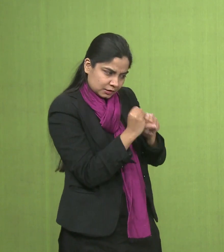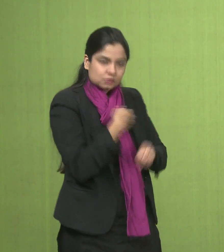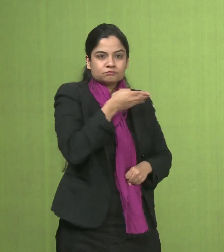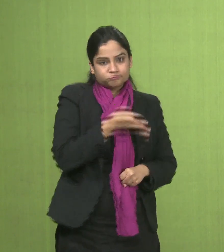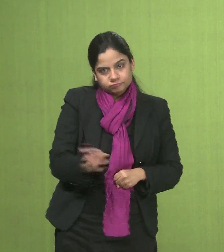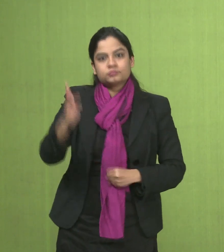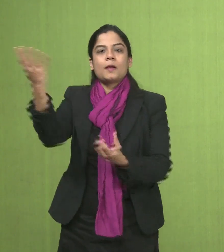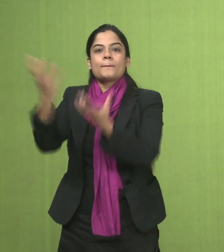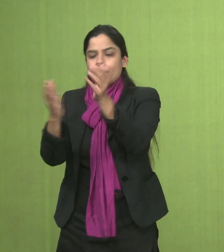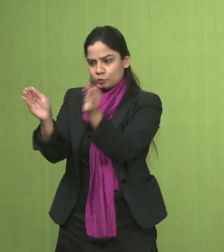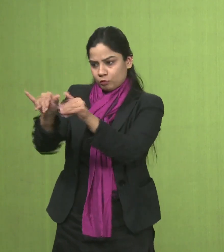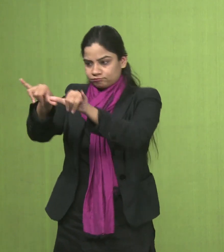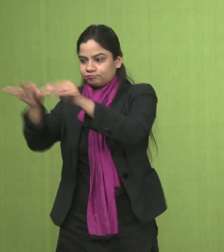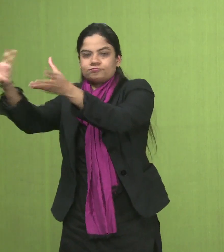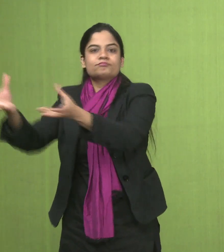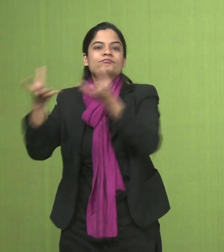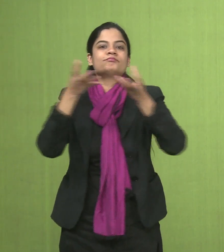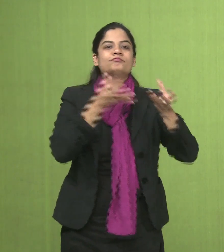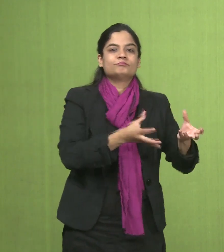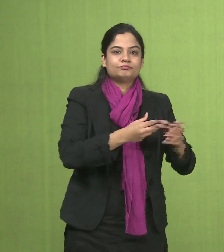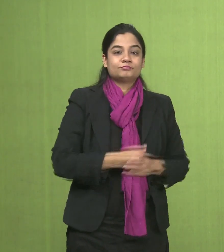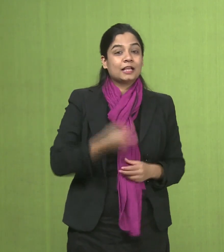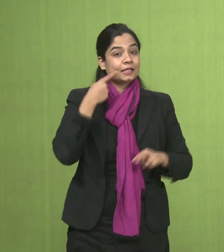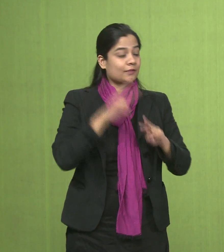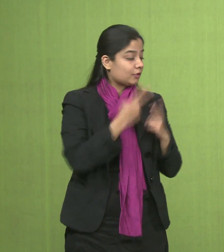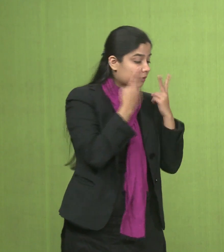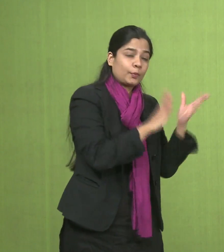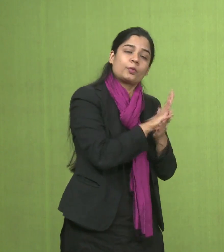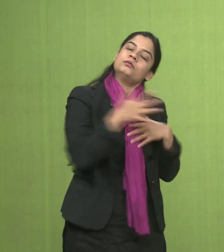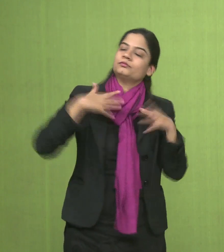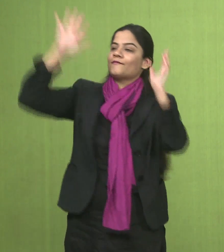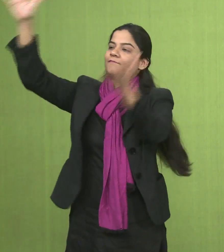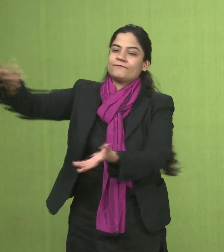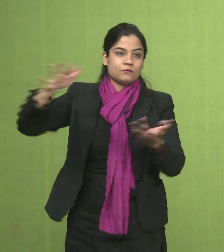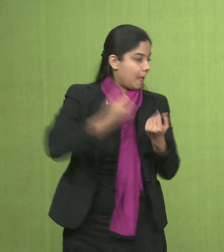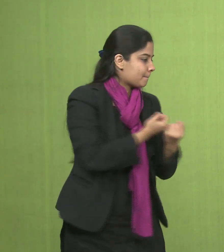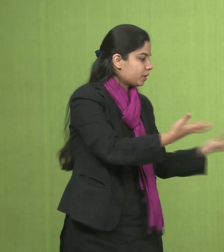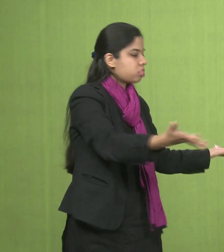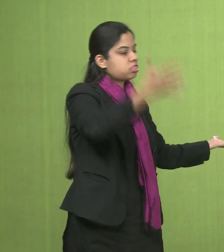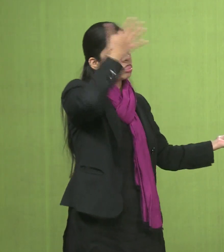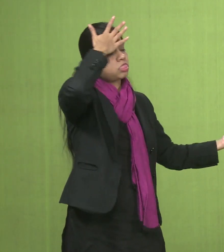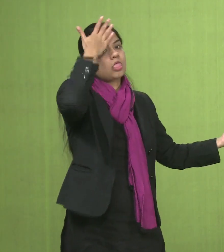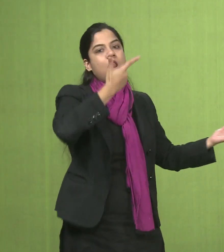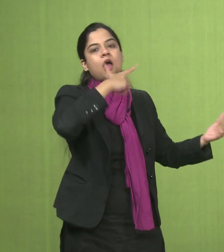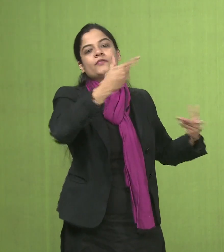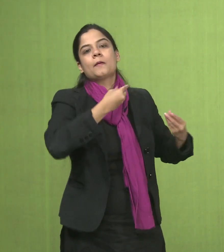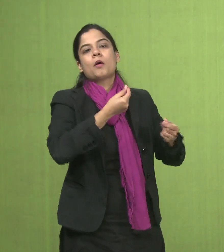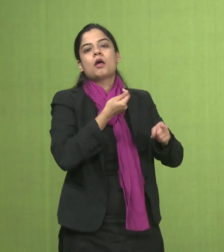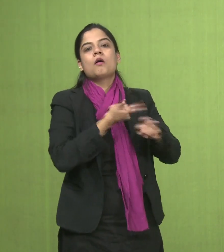need more or do we need the same amount? We buy as per the need. Otherwise, if we